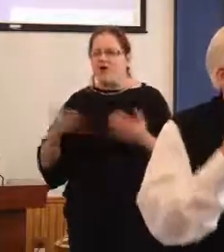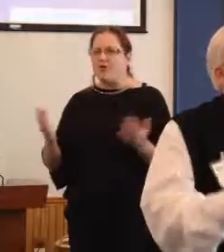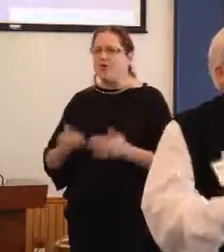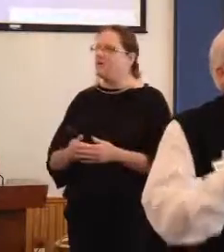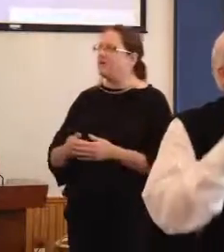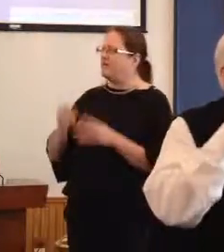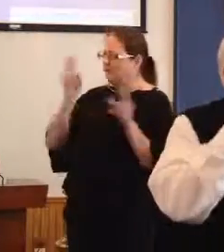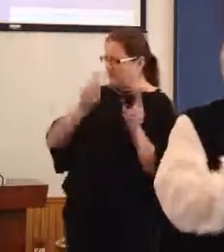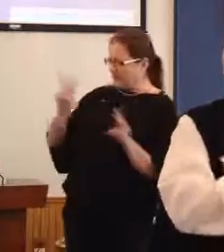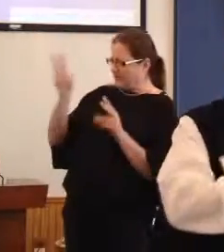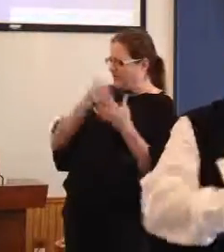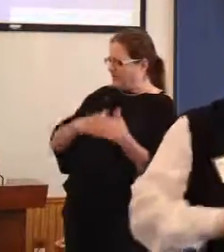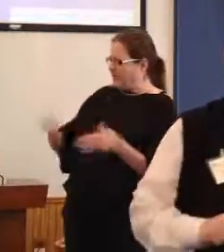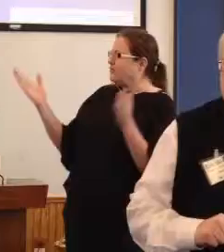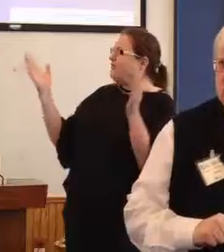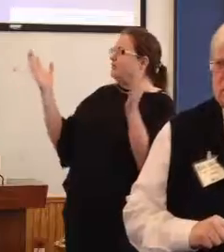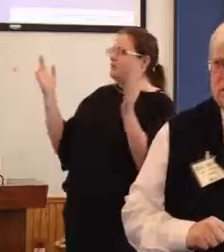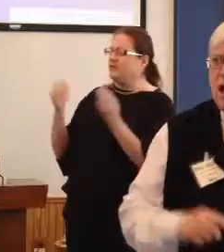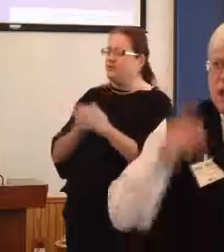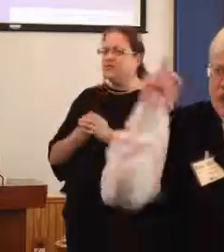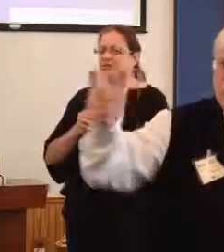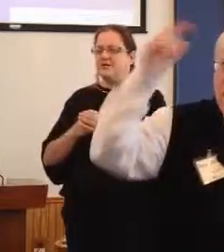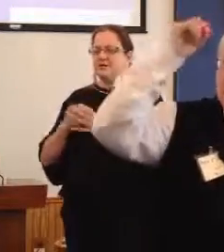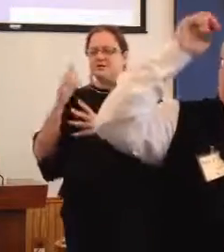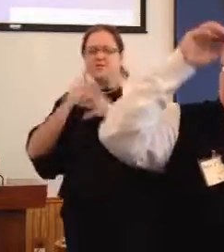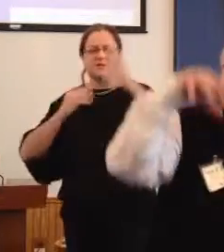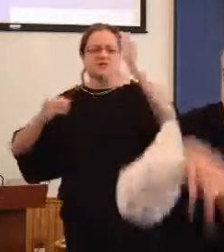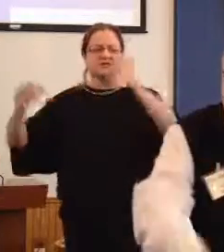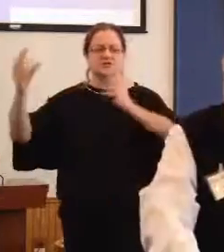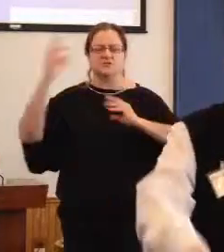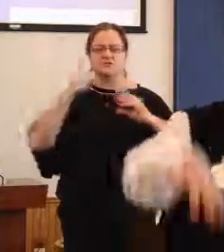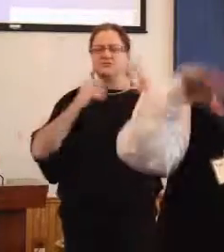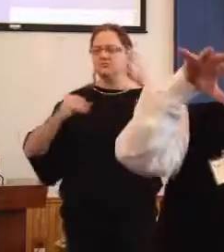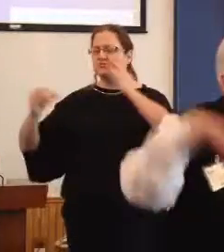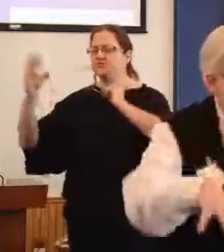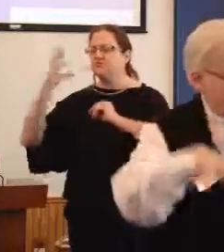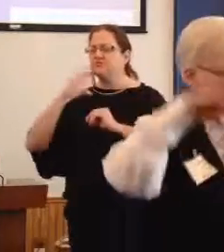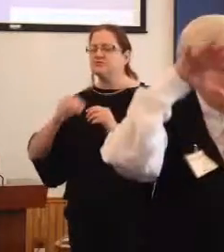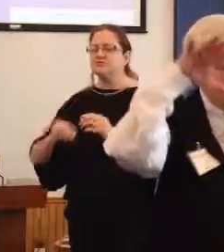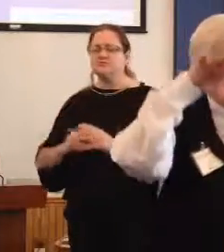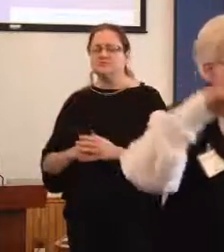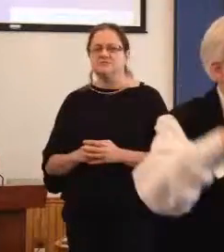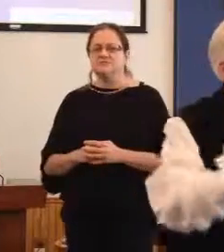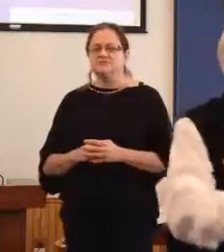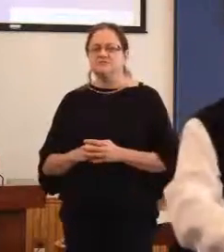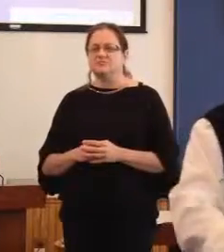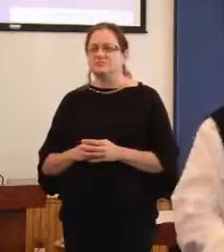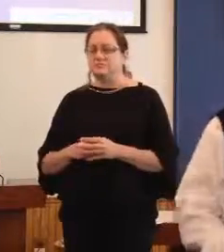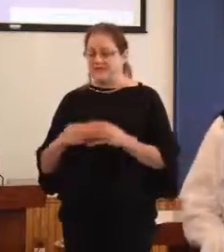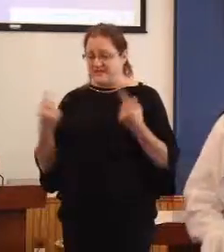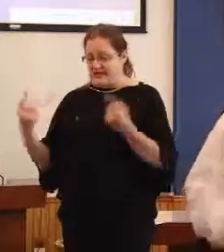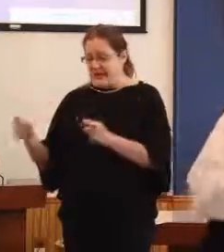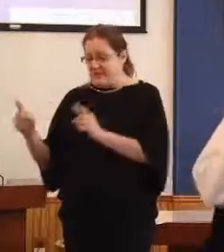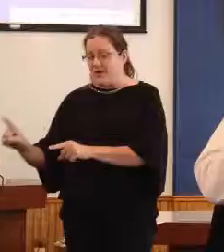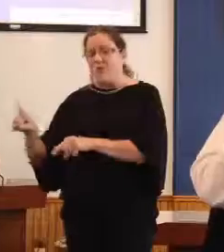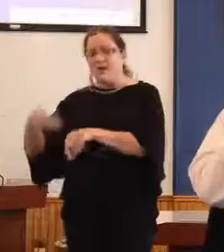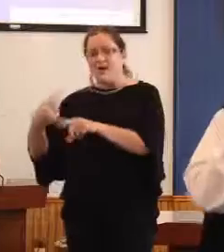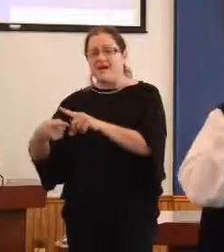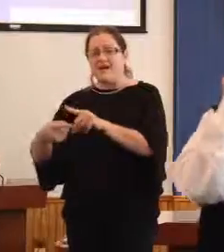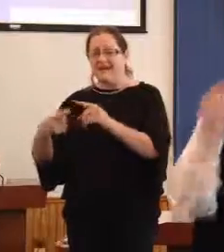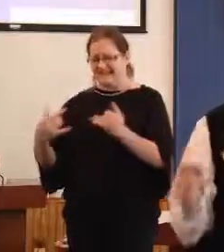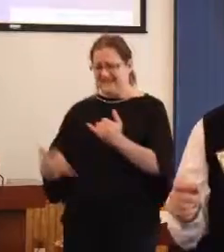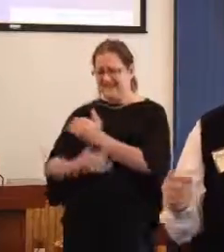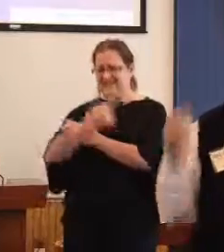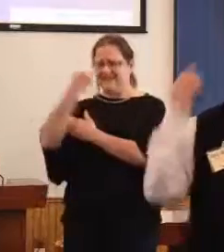experience the miracles that are around us. That are around us today, right now.